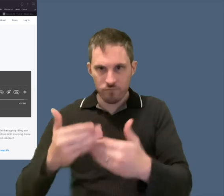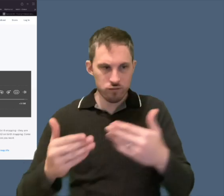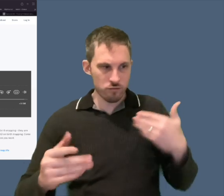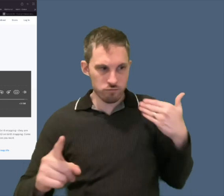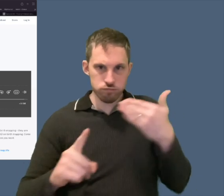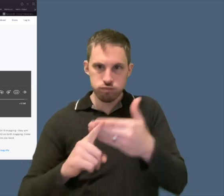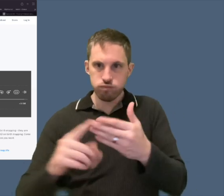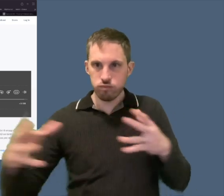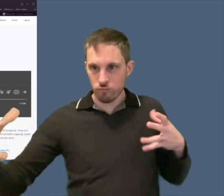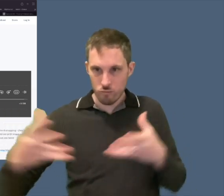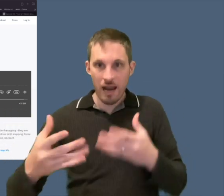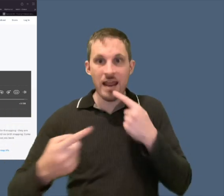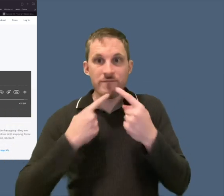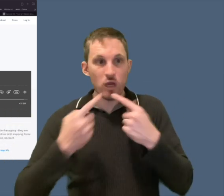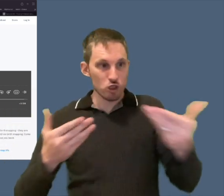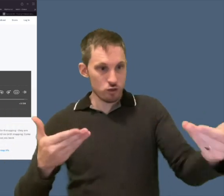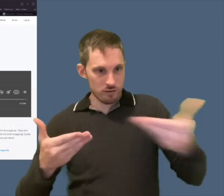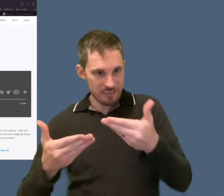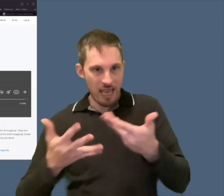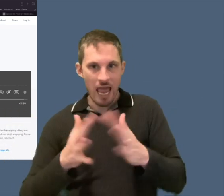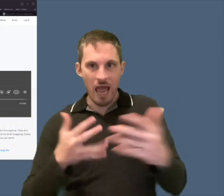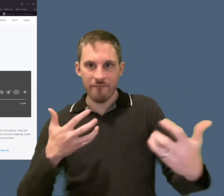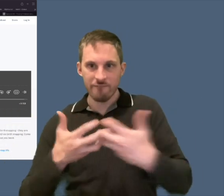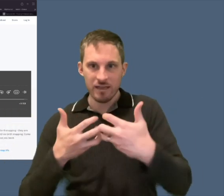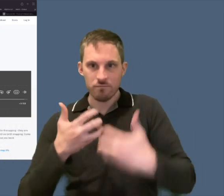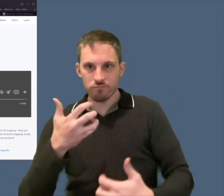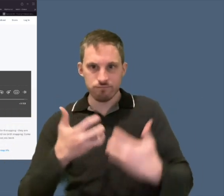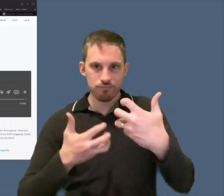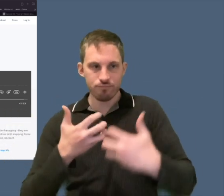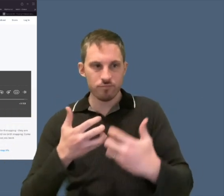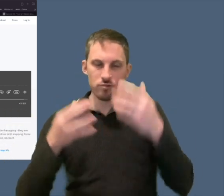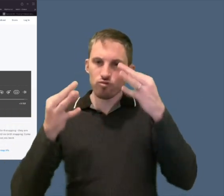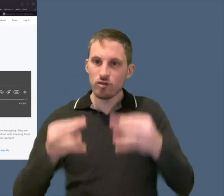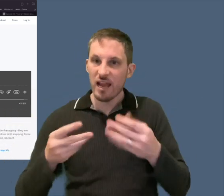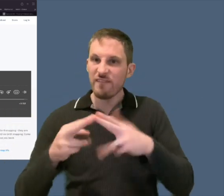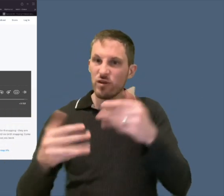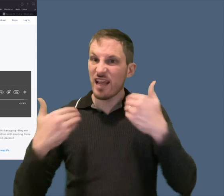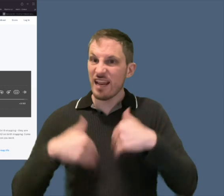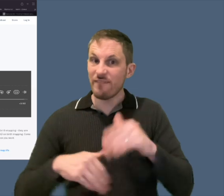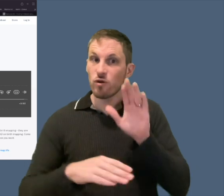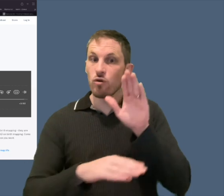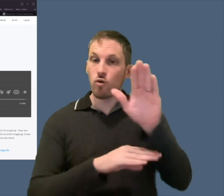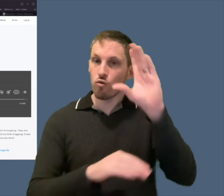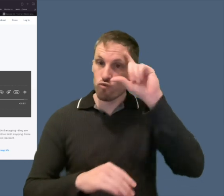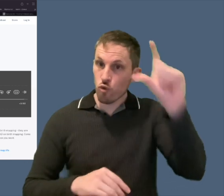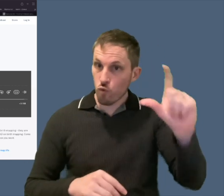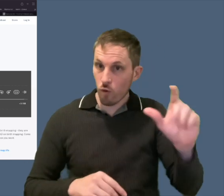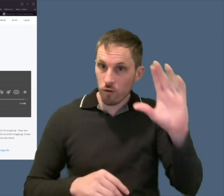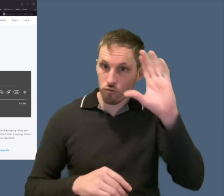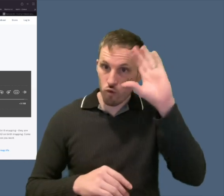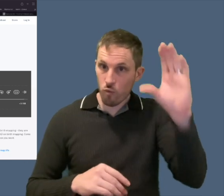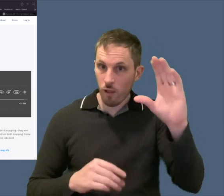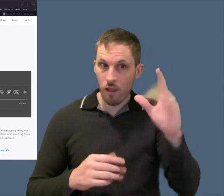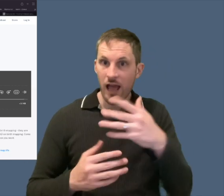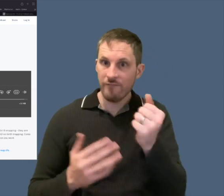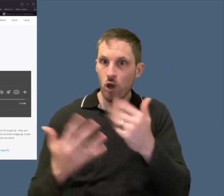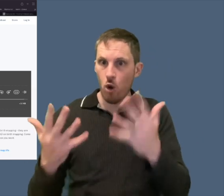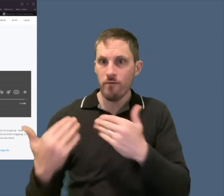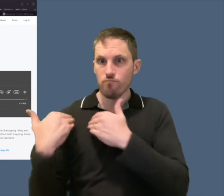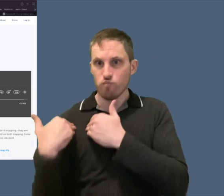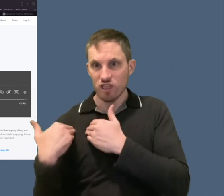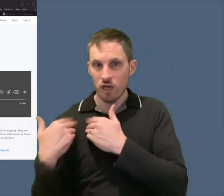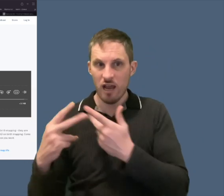be different for everybody. If you live rurally, you've got a lot of pressure on you to then travel quite a distance